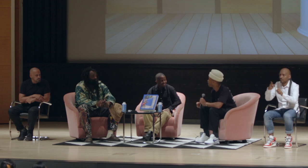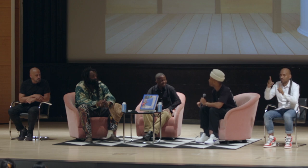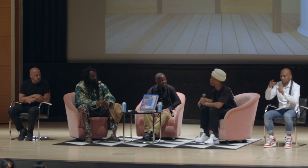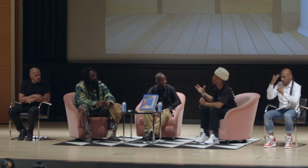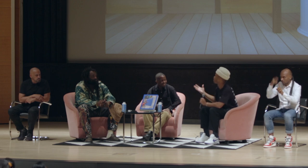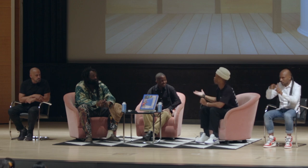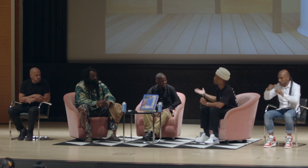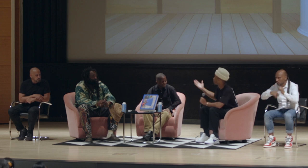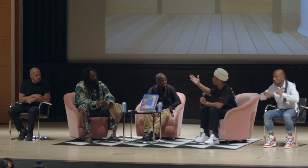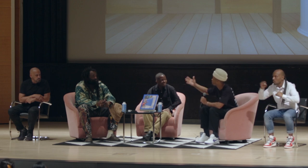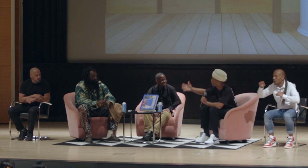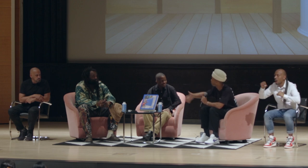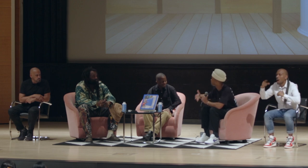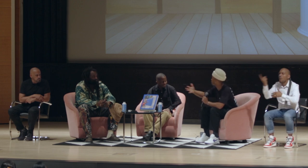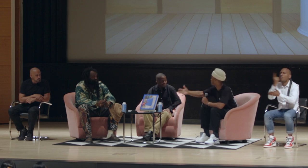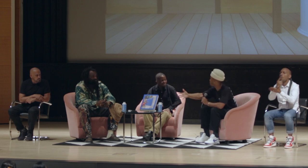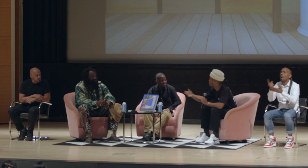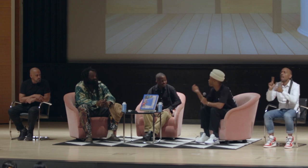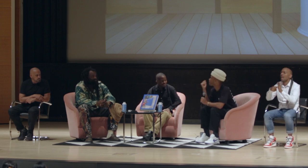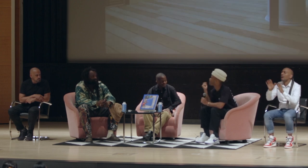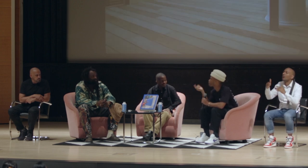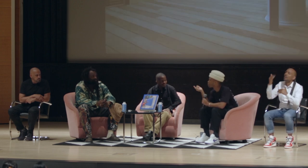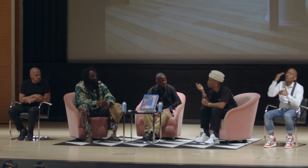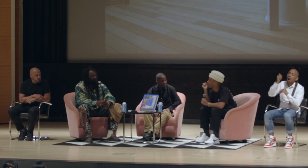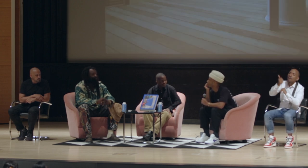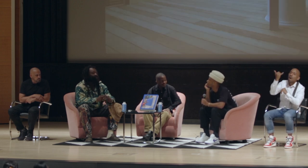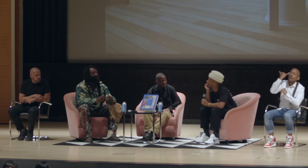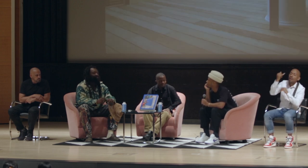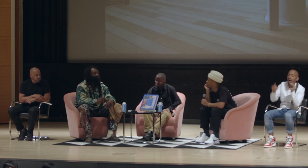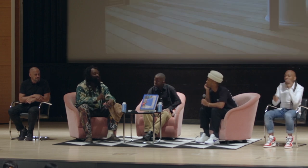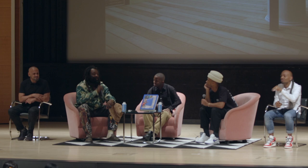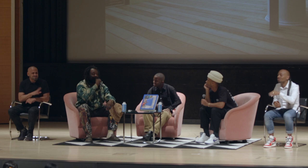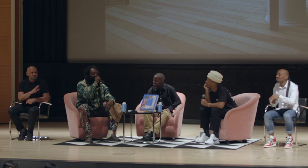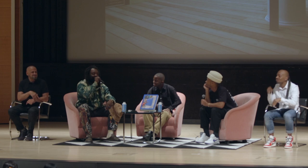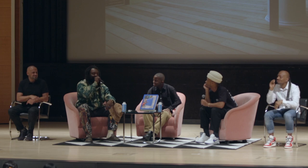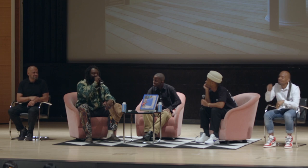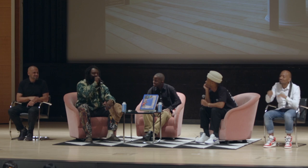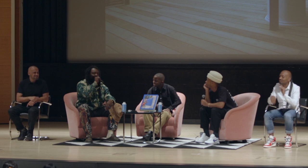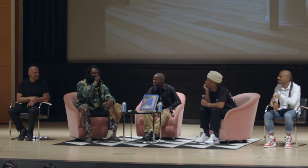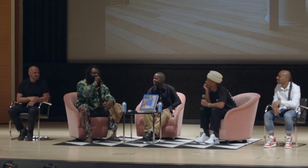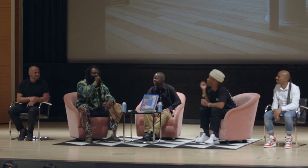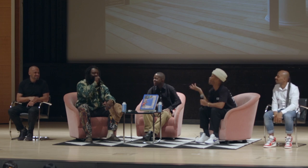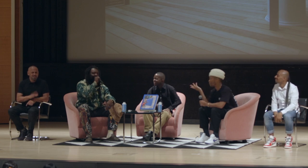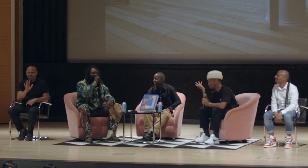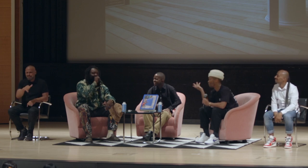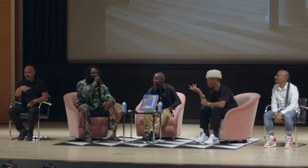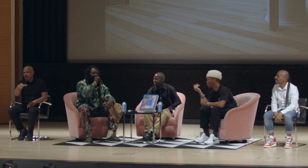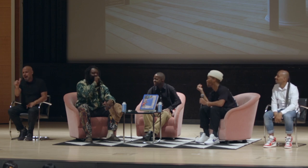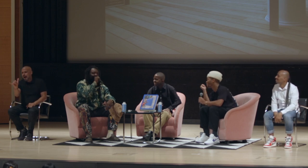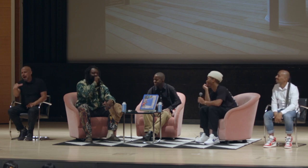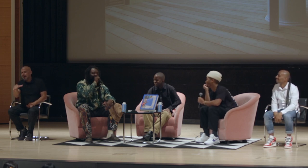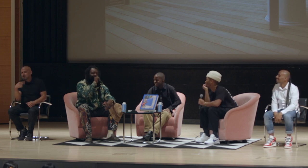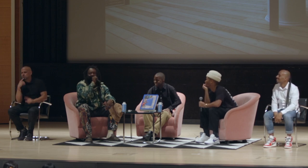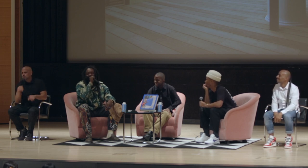he's like, a week later, well, what about this, right? And to your point about what he would say would be like,